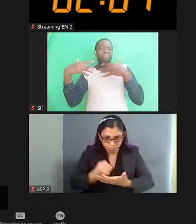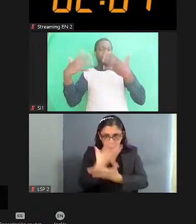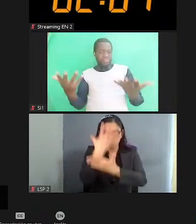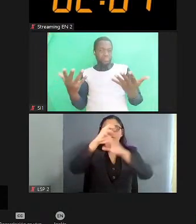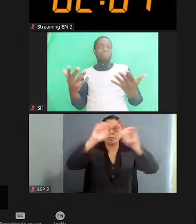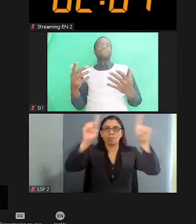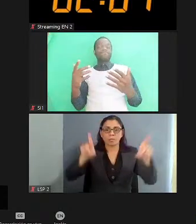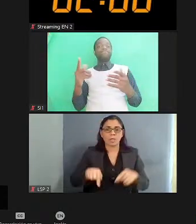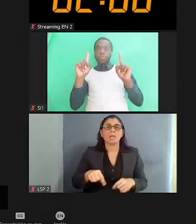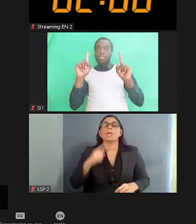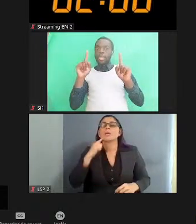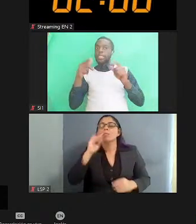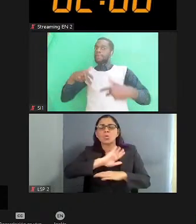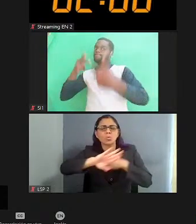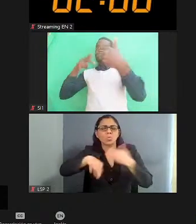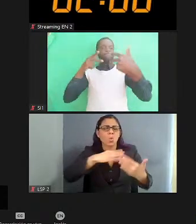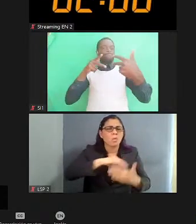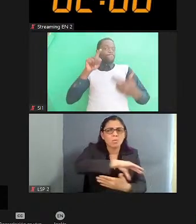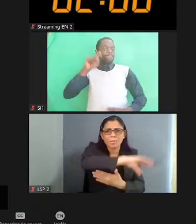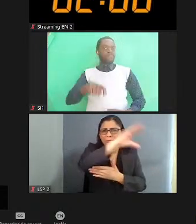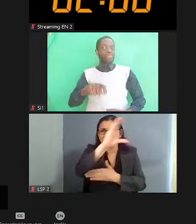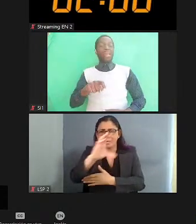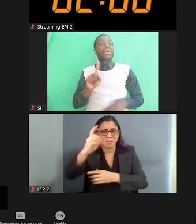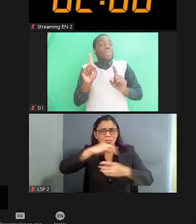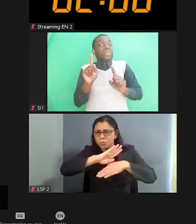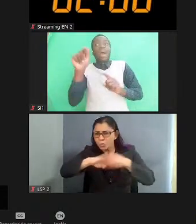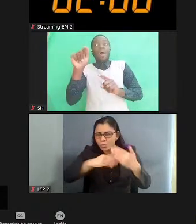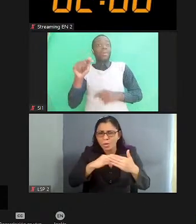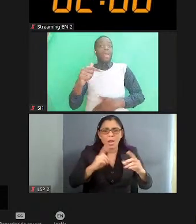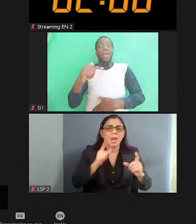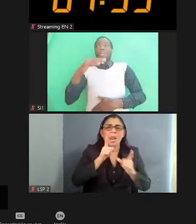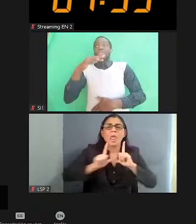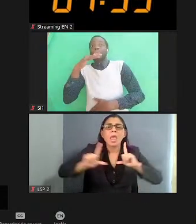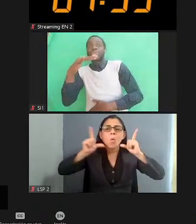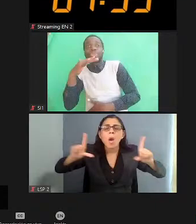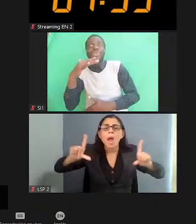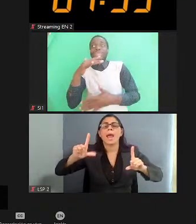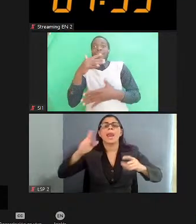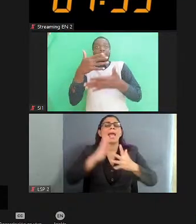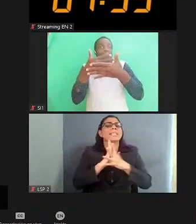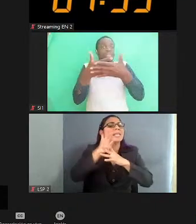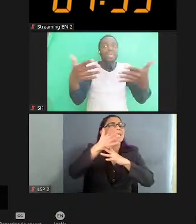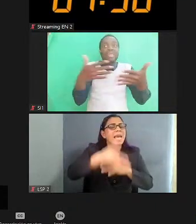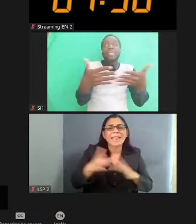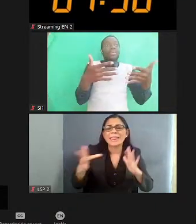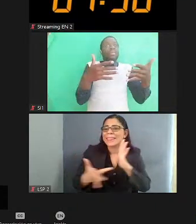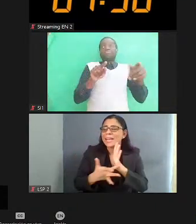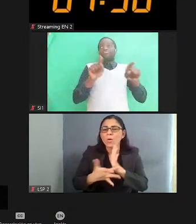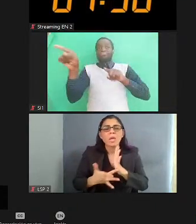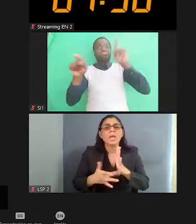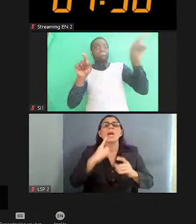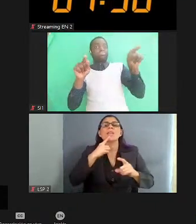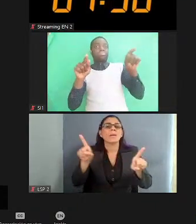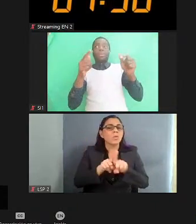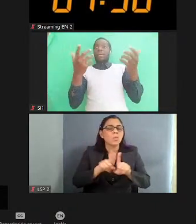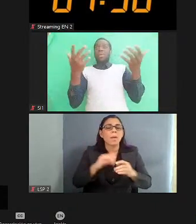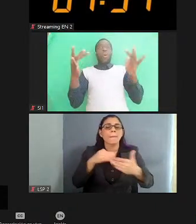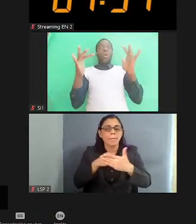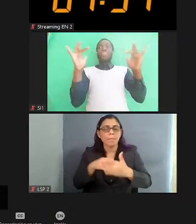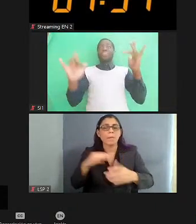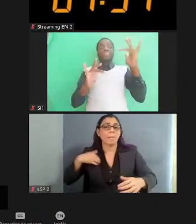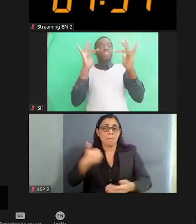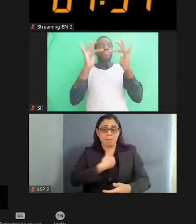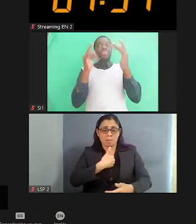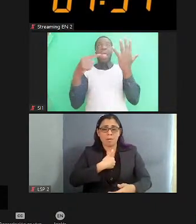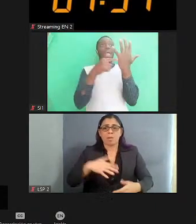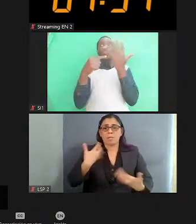we needed to overcome geographical careers language barriers accessibility barriers technology barriers and the